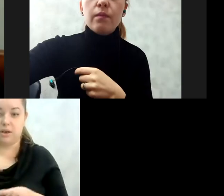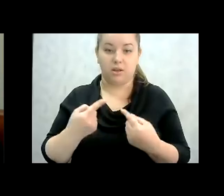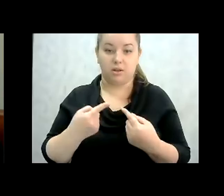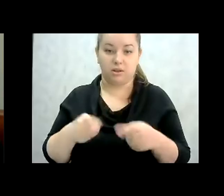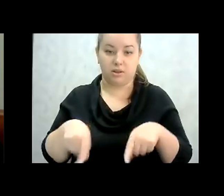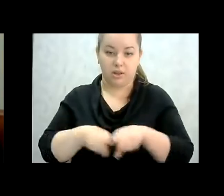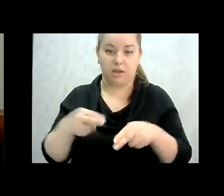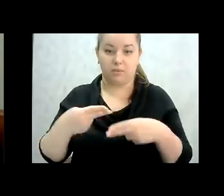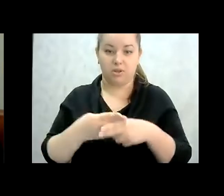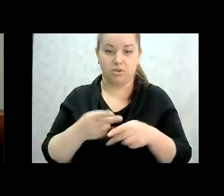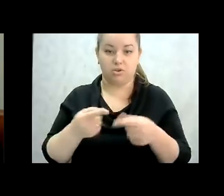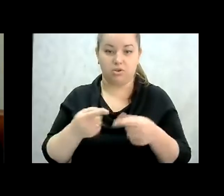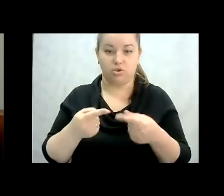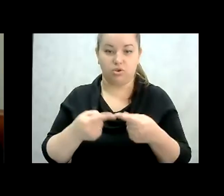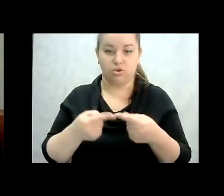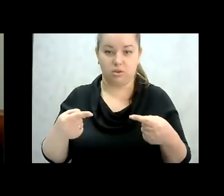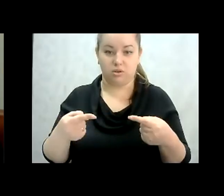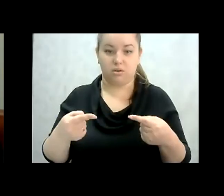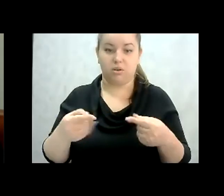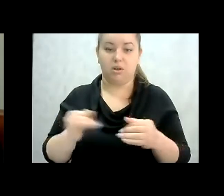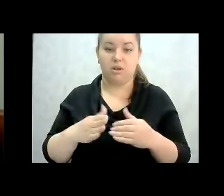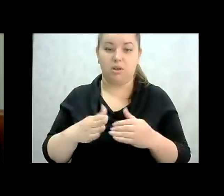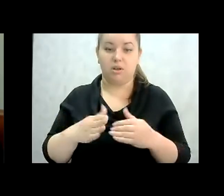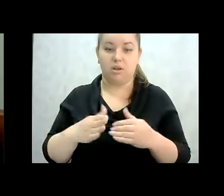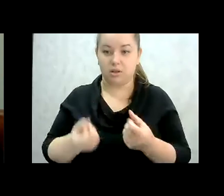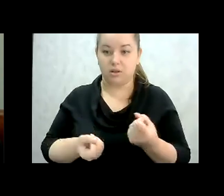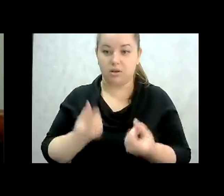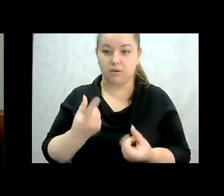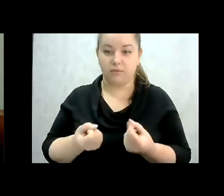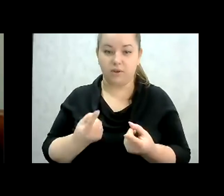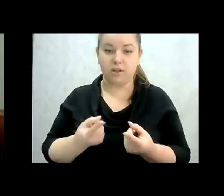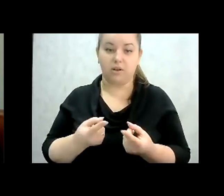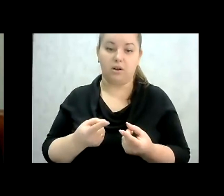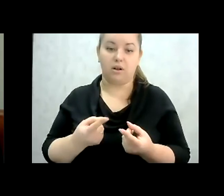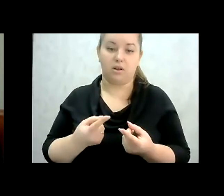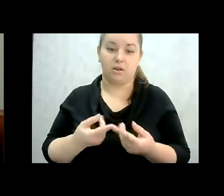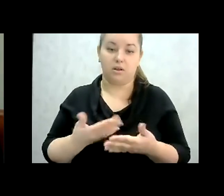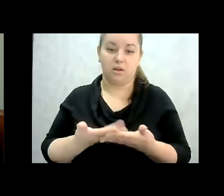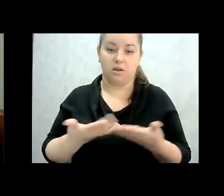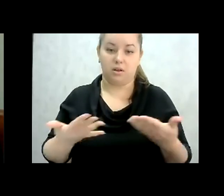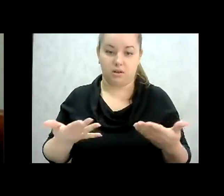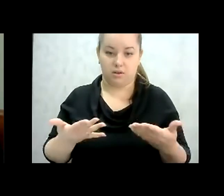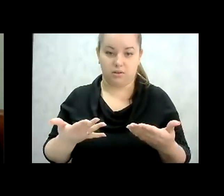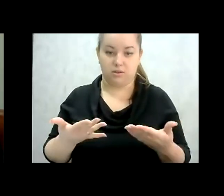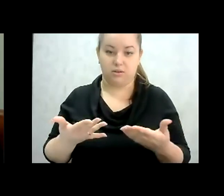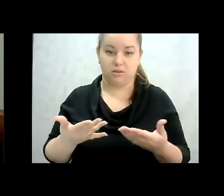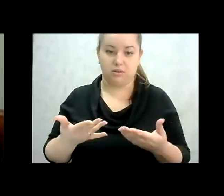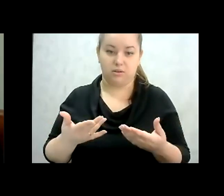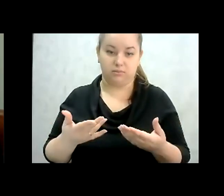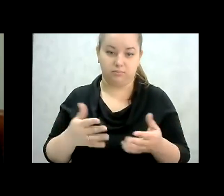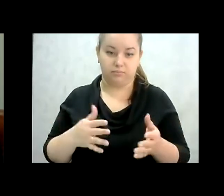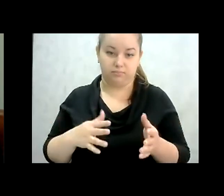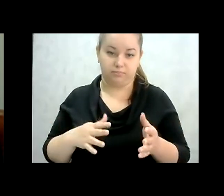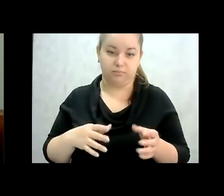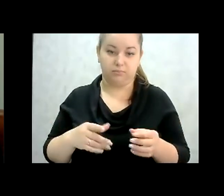And if such readers be provided to the present election commissions, who will pay for that is a